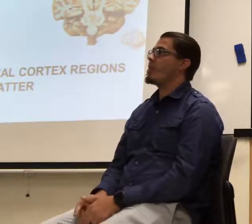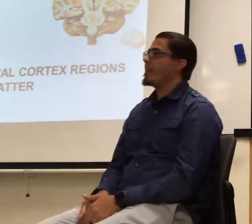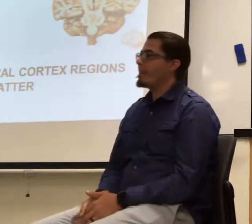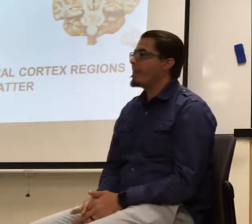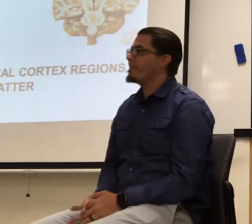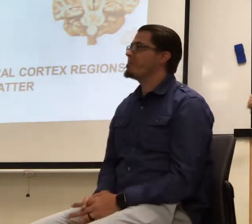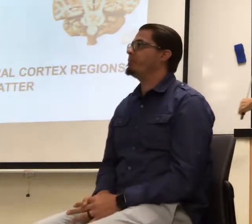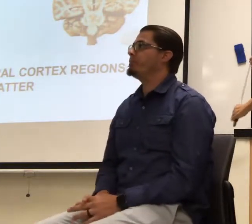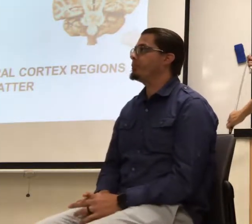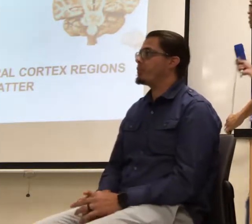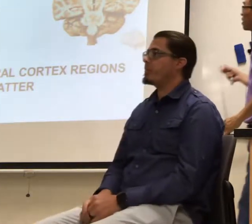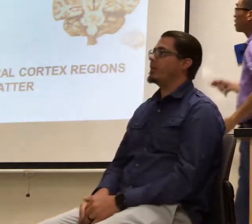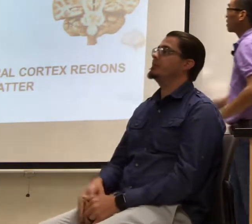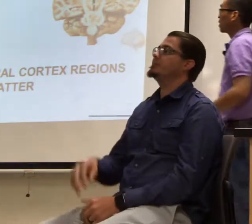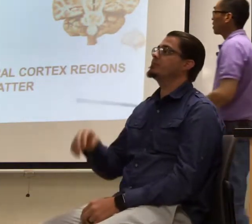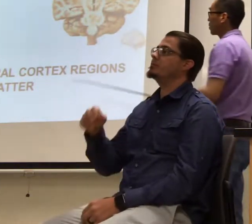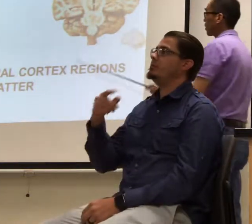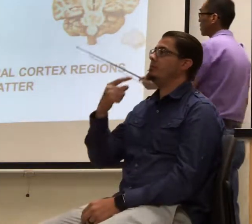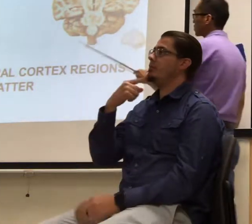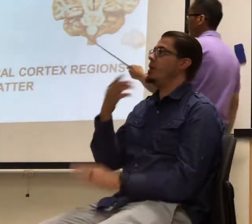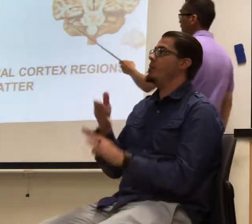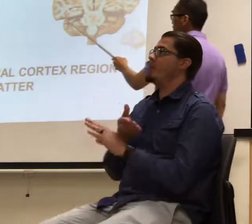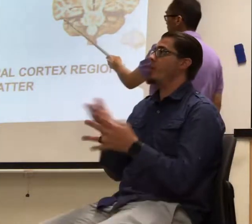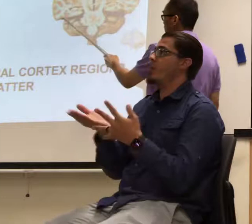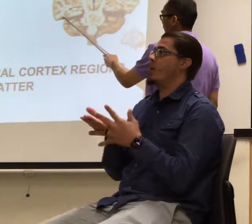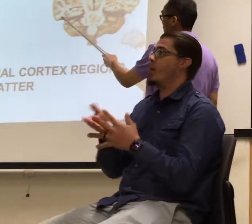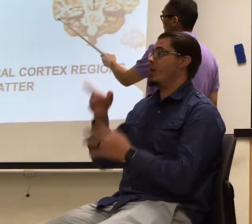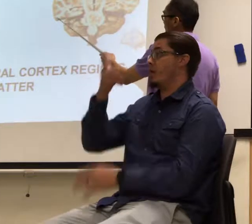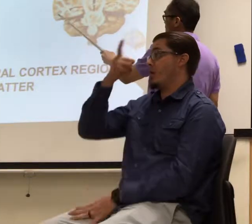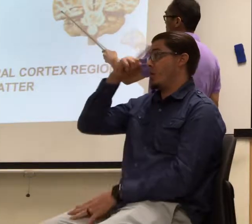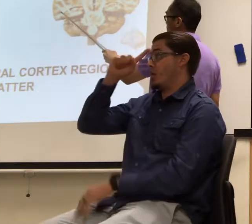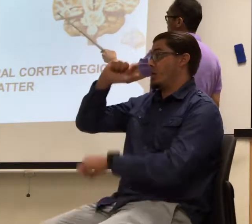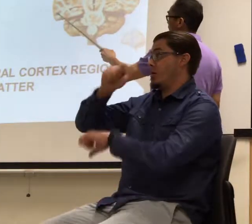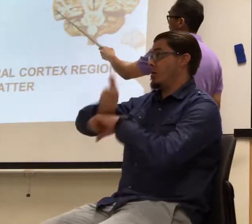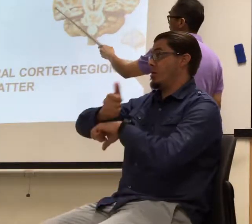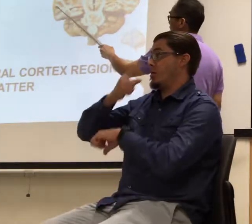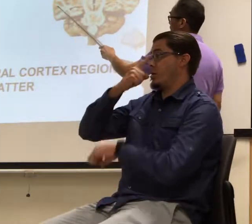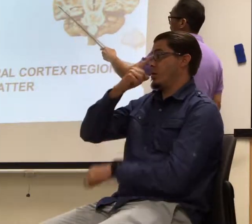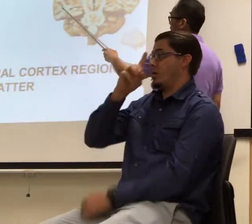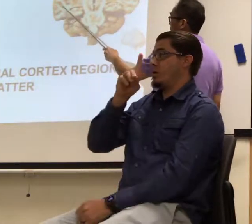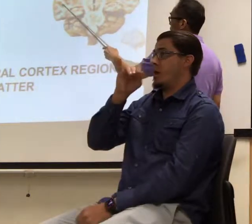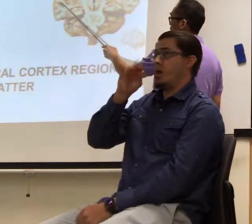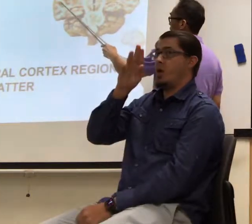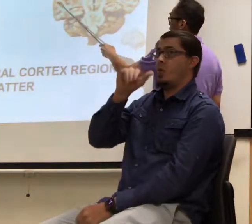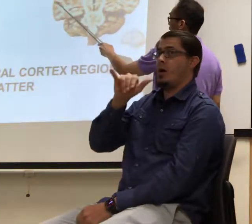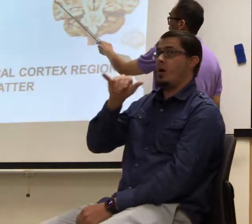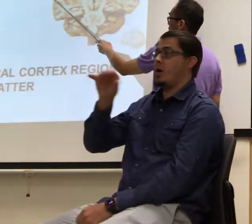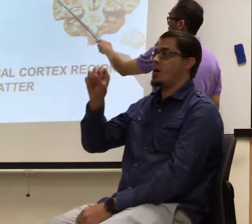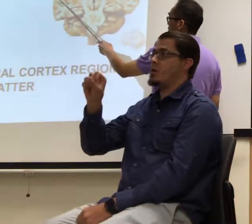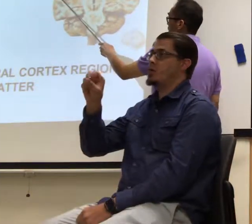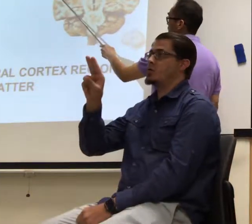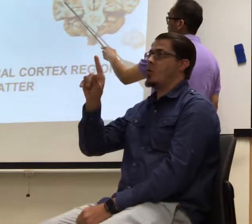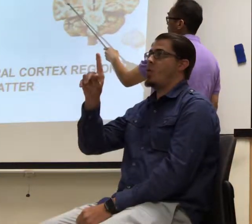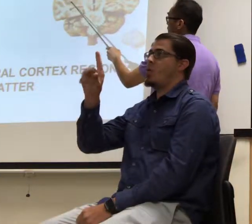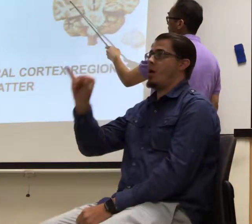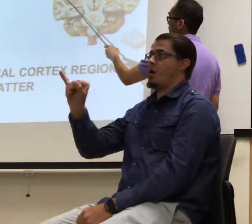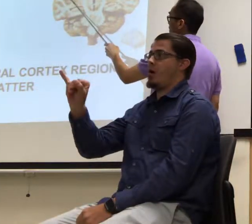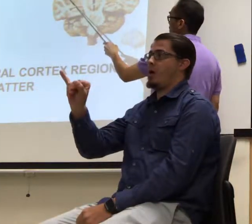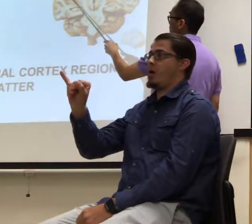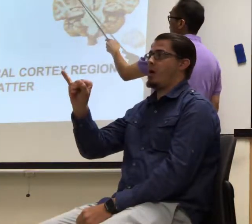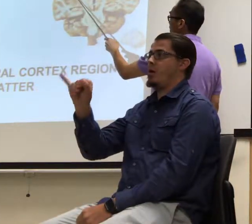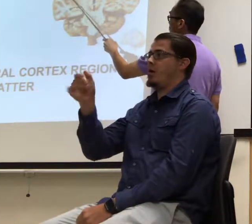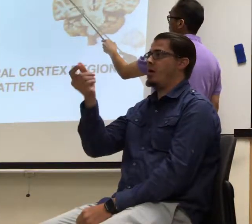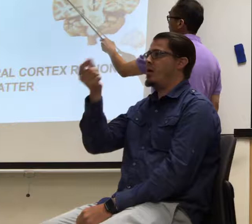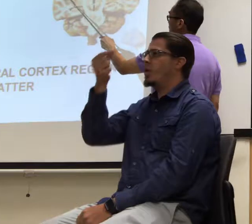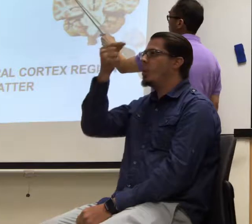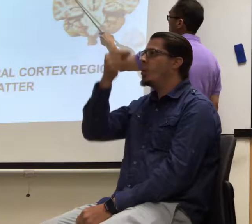before the break, the brain is arranged in the gyri and sulci, and only the thin few